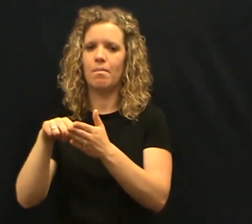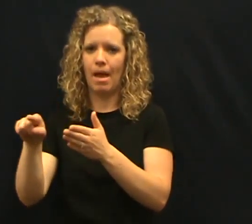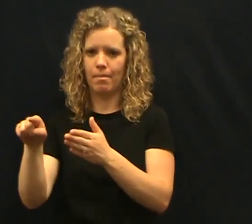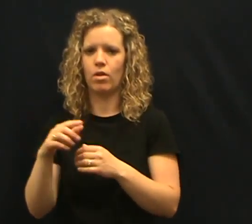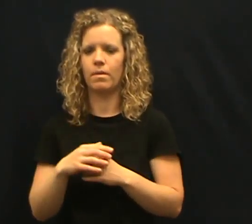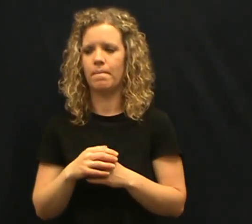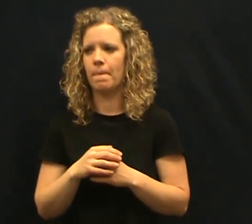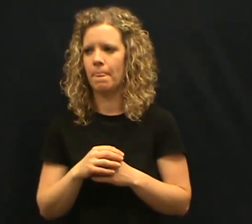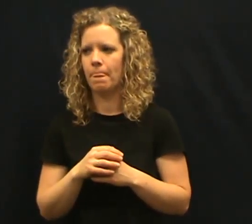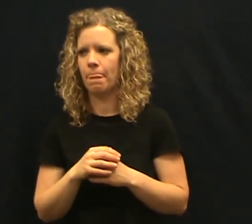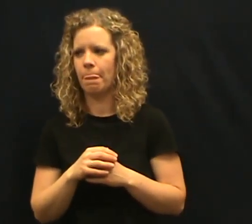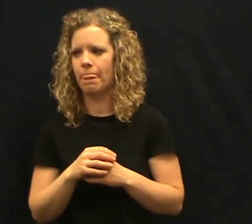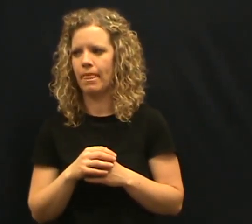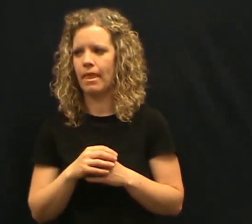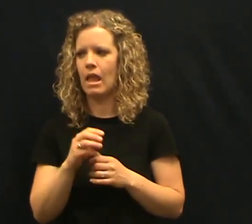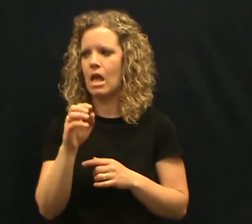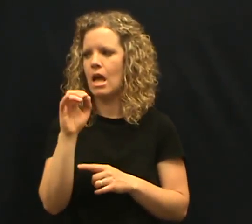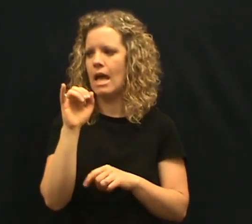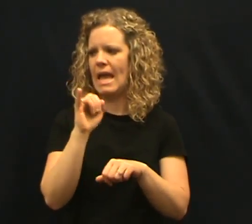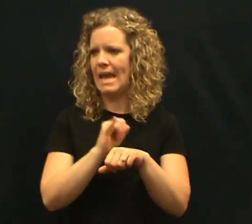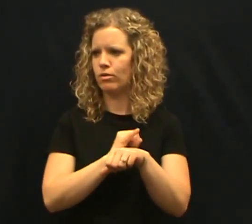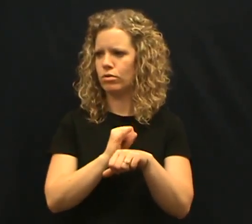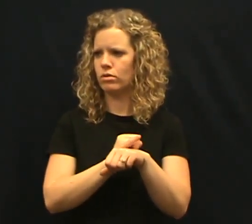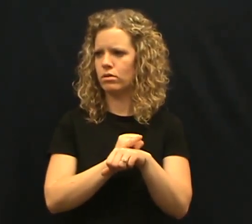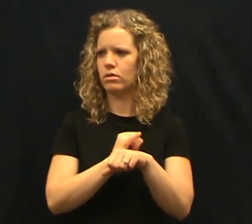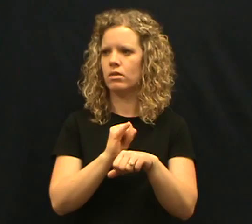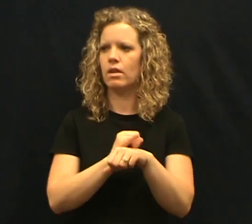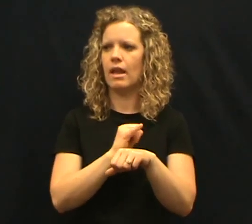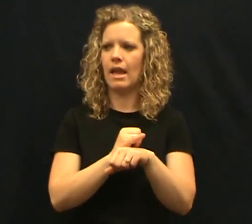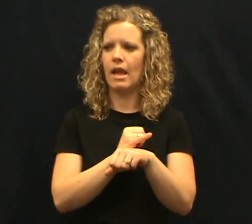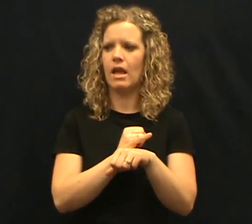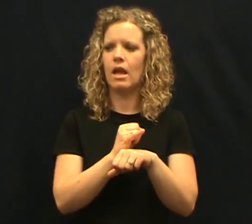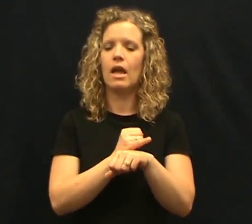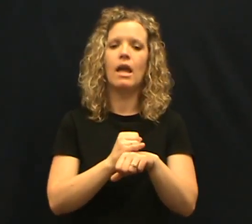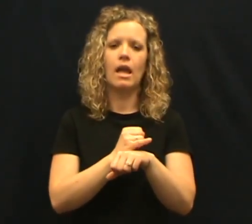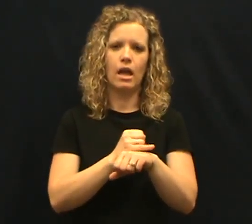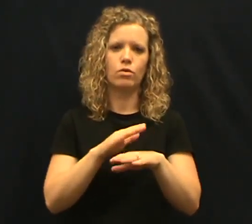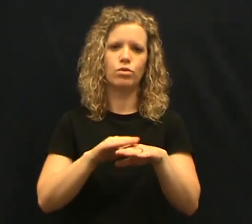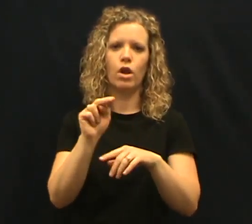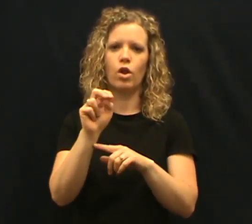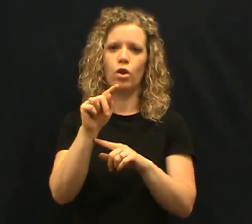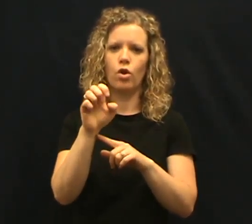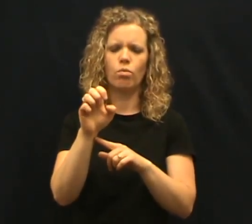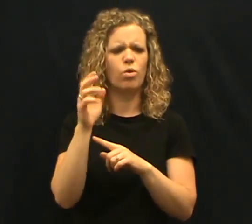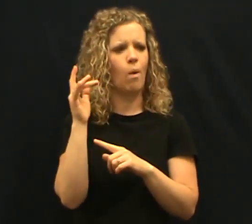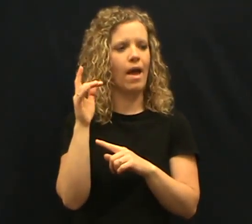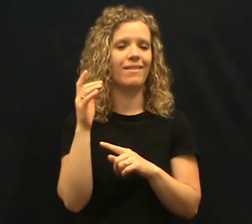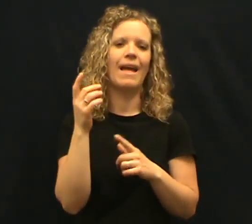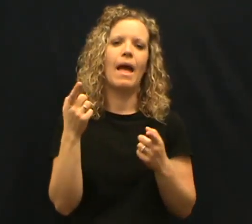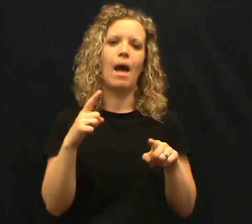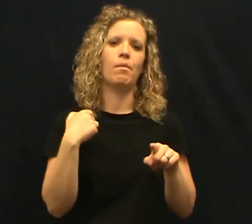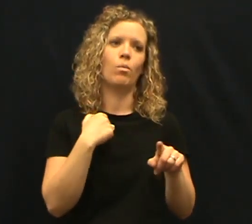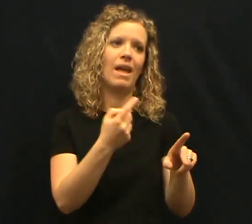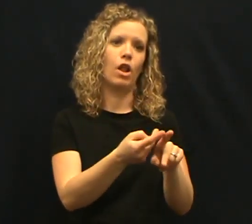expense. Interest on our note, because we've had the loan for the month, if we haven't actually paid the